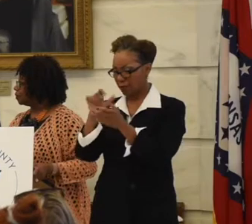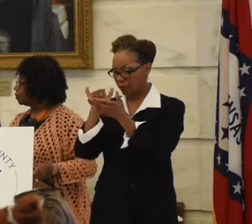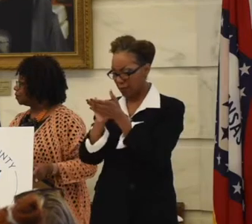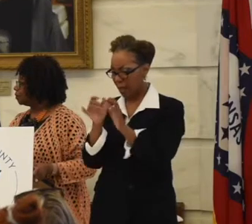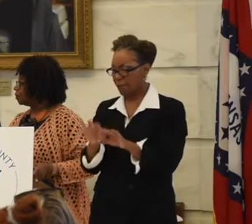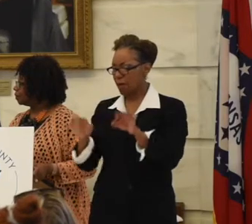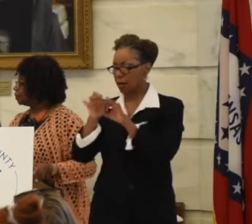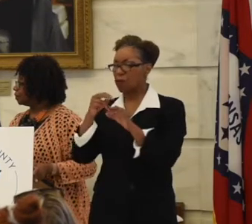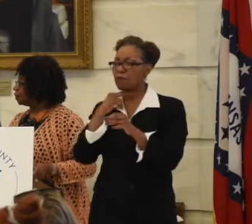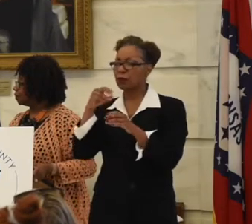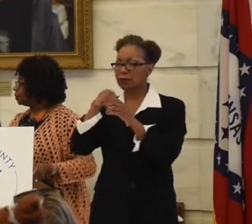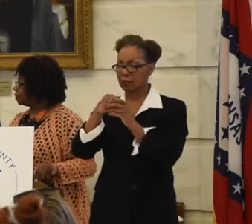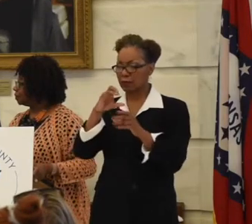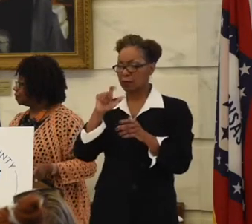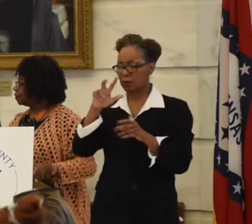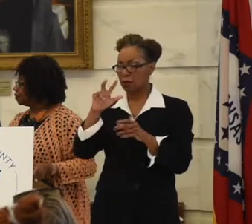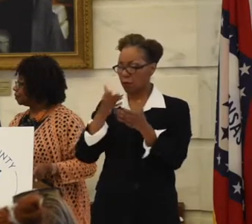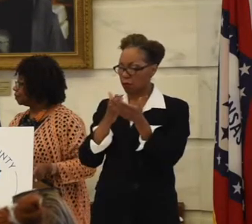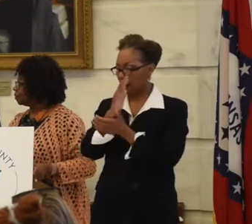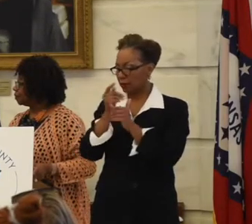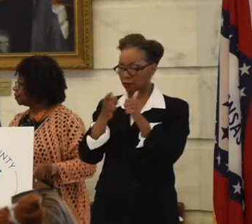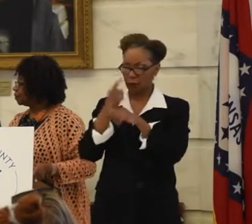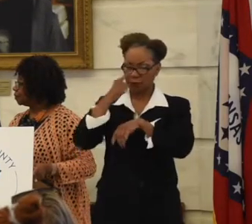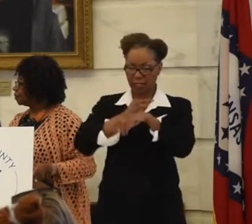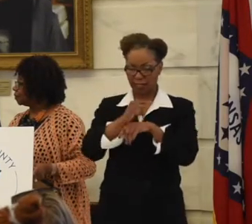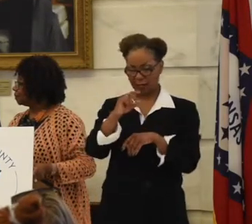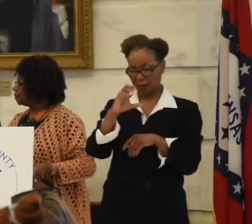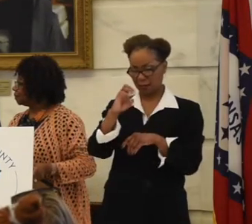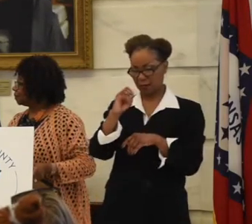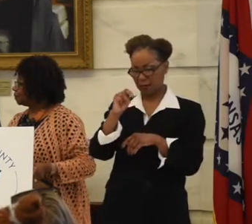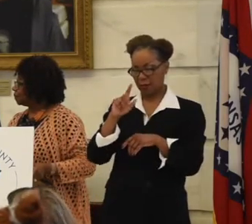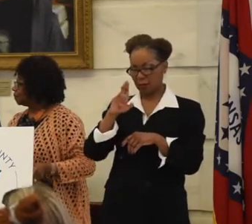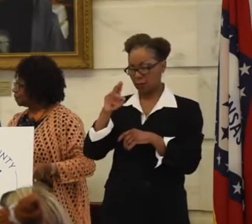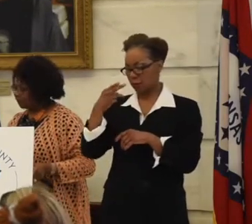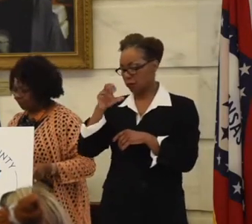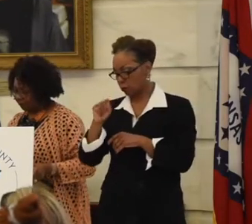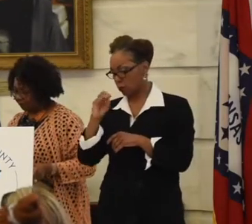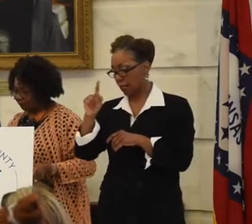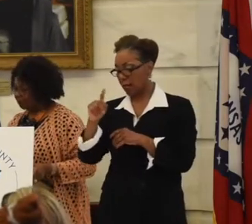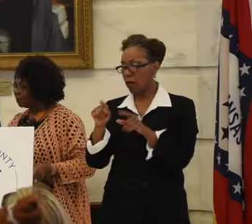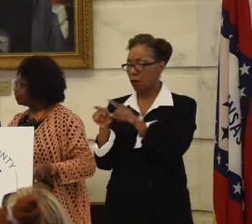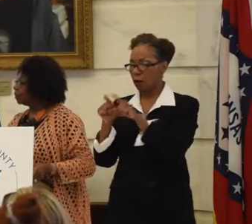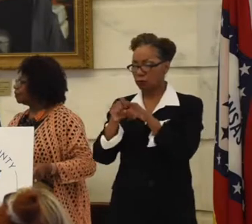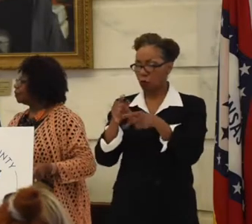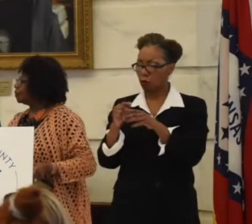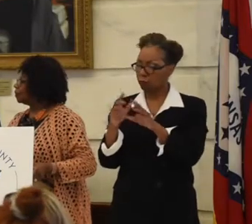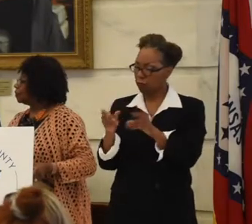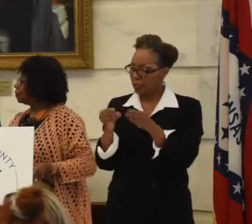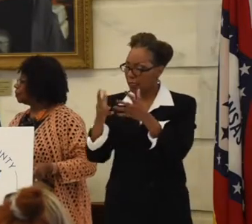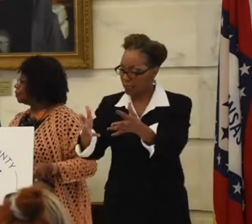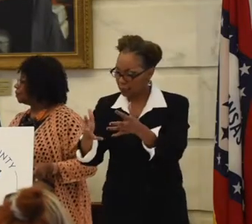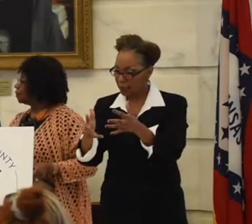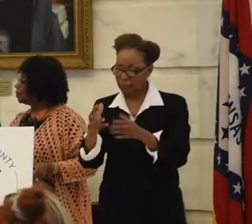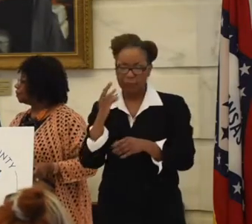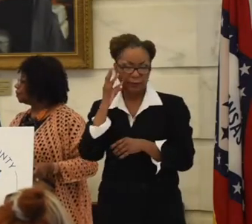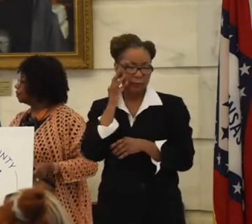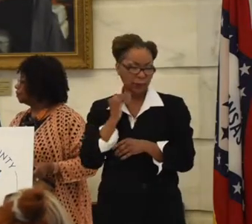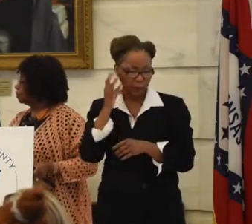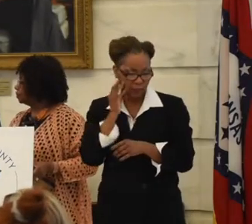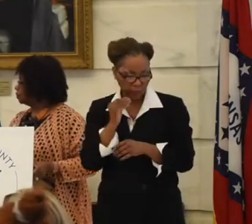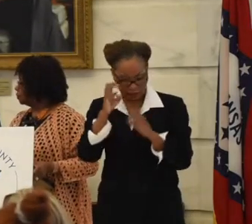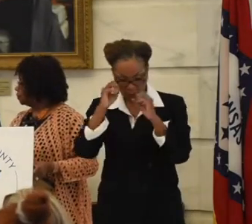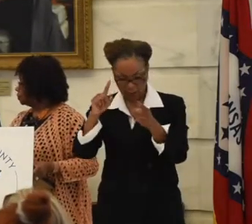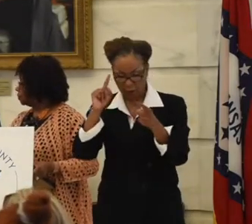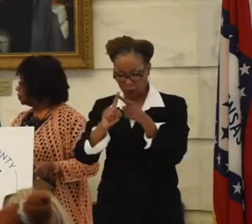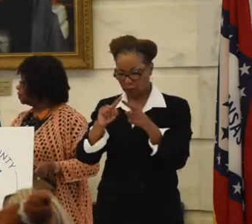in Civil Rights, for the first day at Central High School. He also lends his expertise in education to the